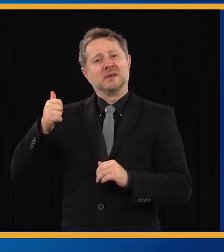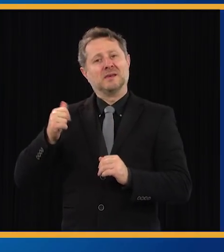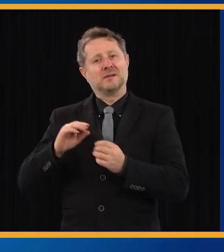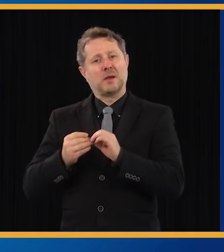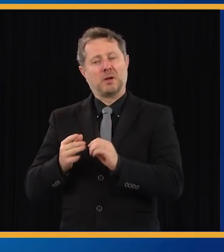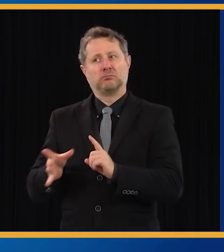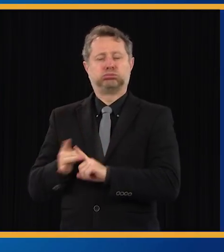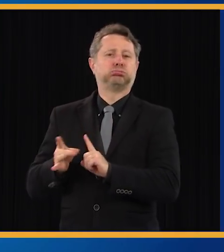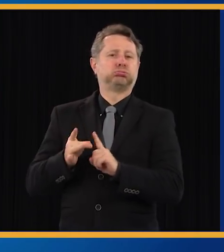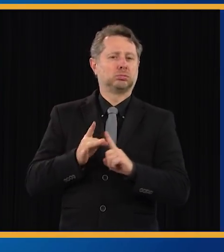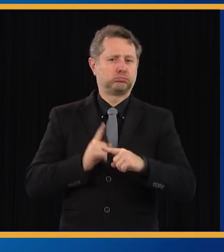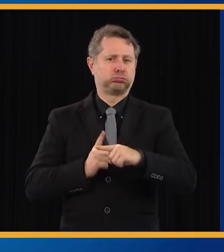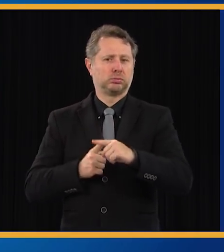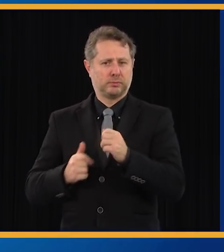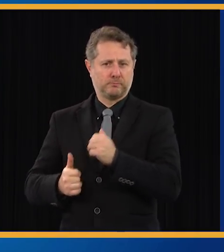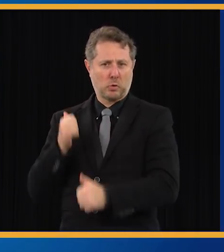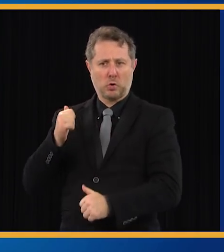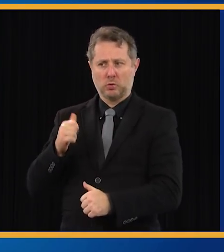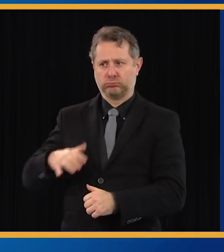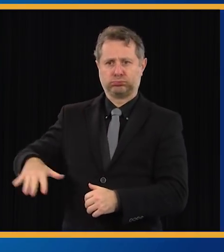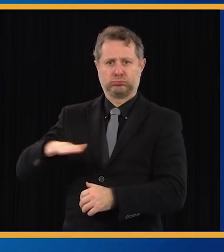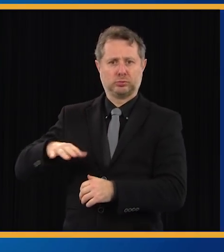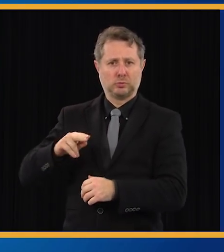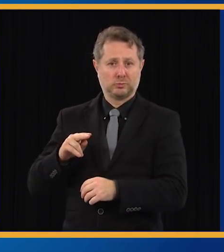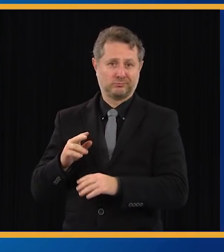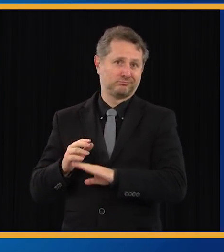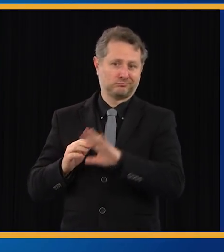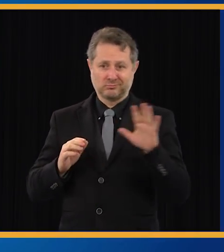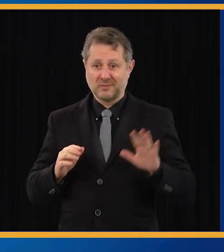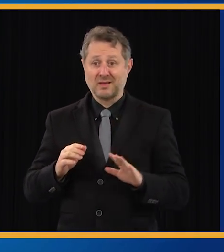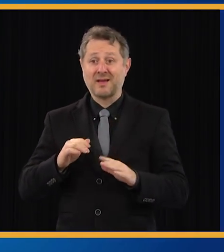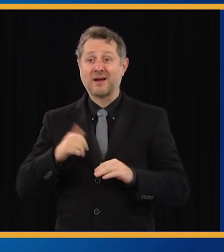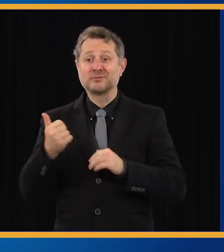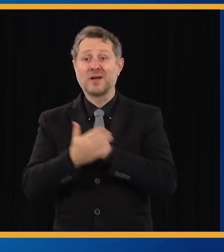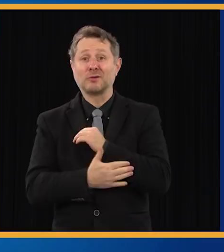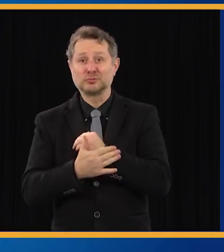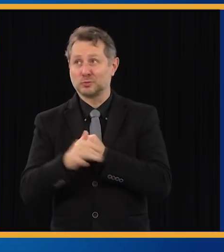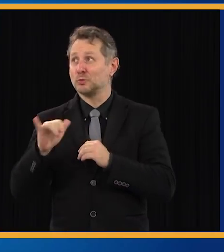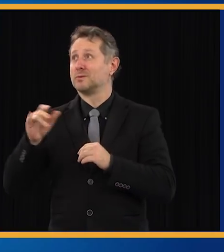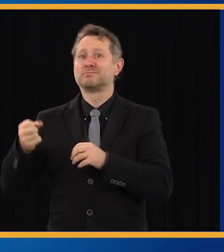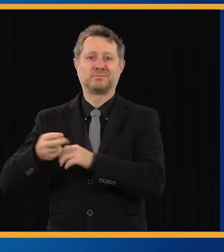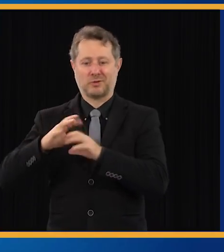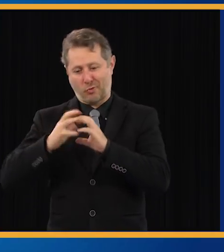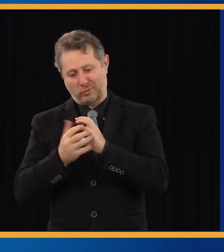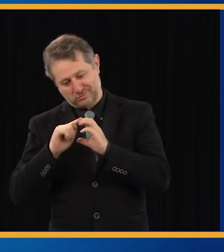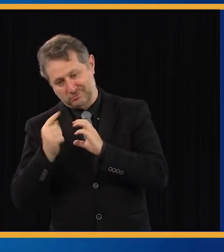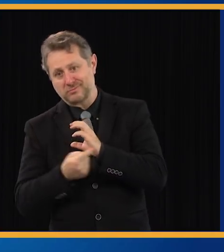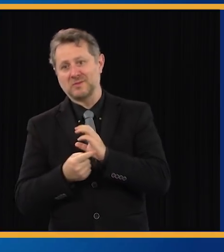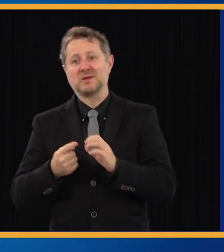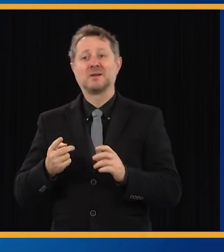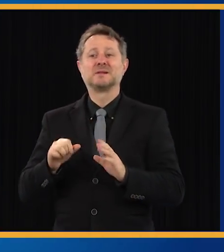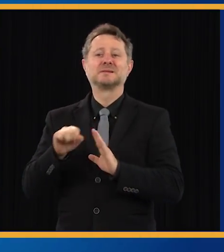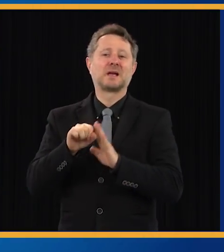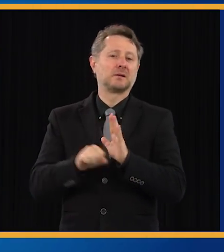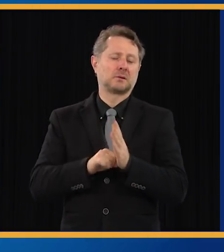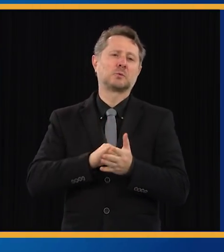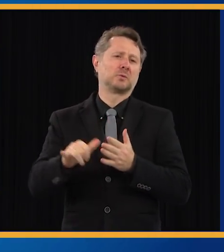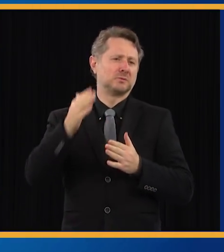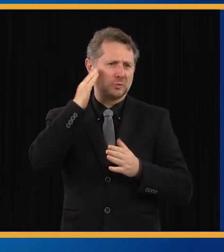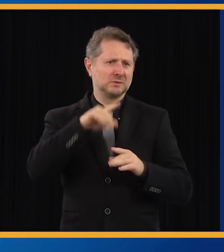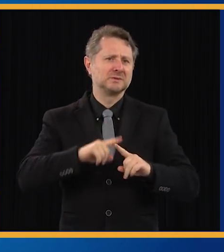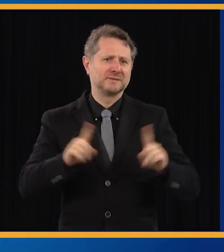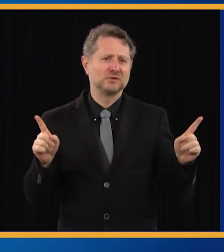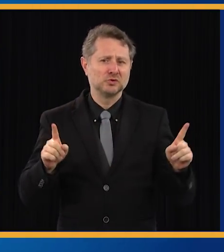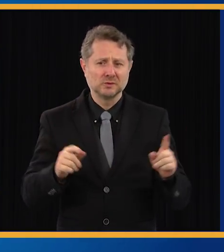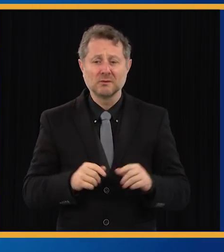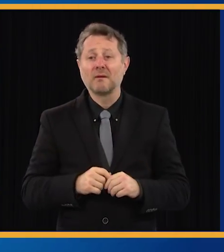than some countries globally, and upstate New York, a very different reality. Big question is